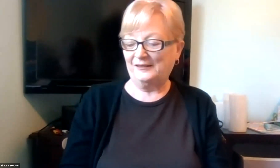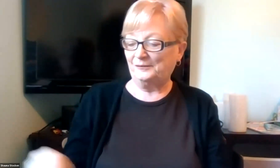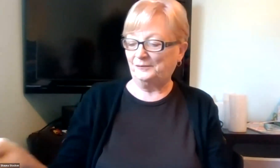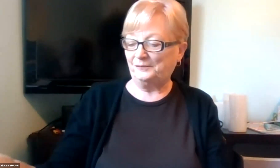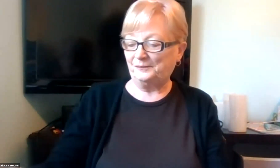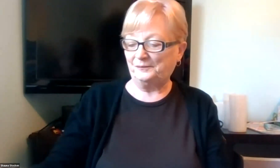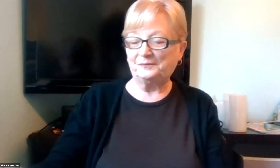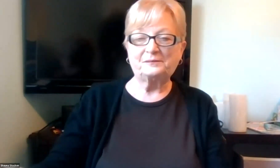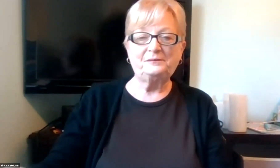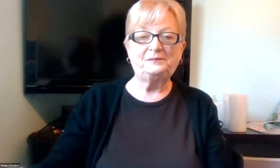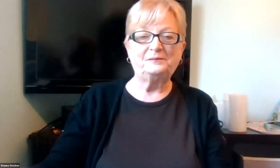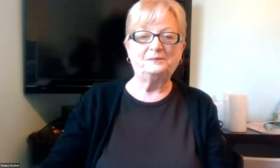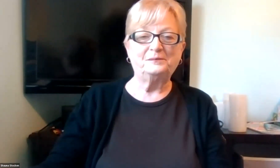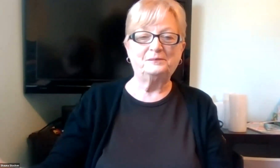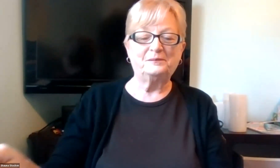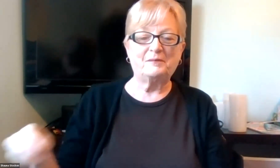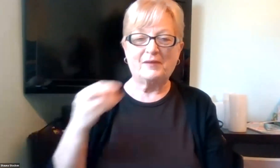Let's try this and see.